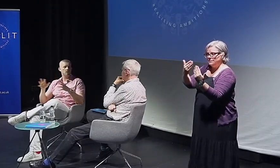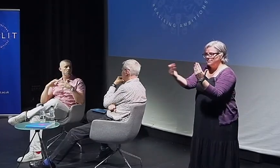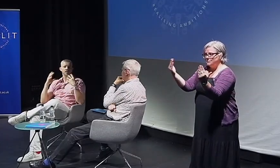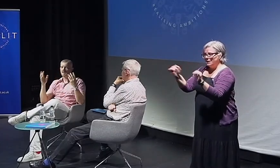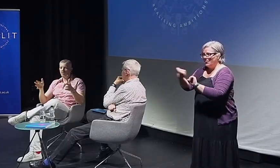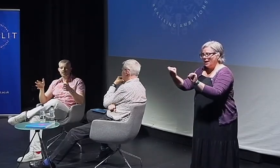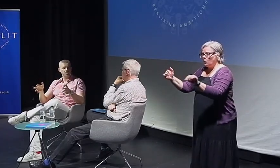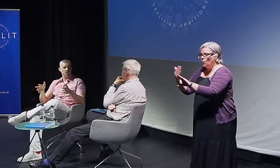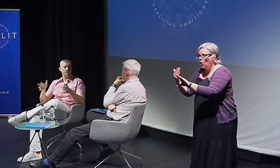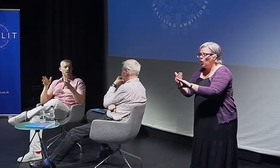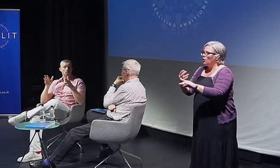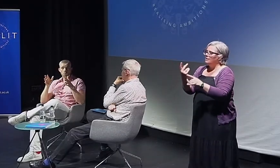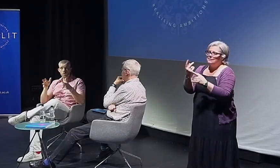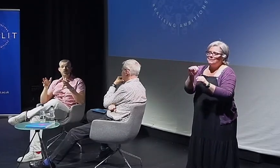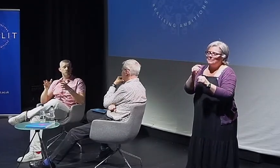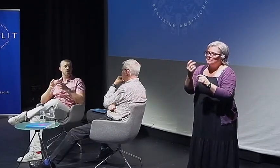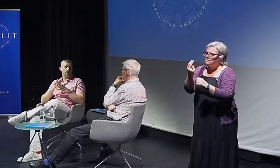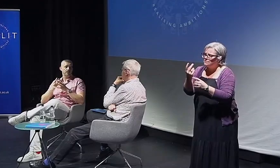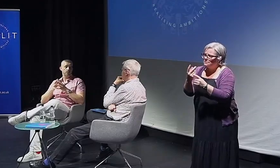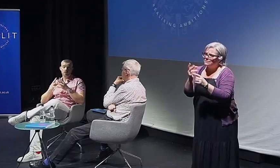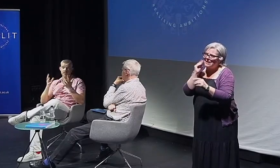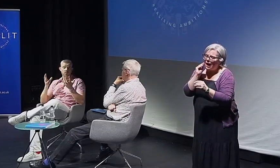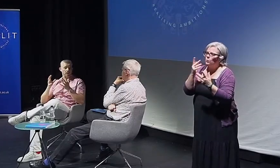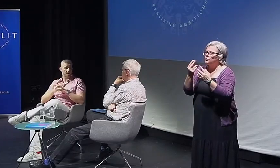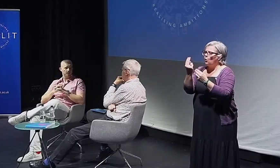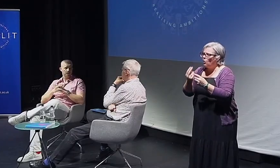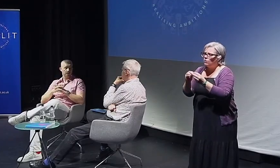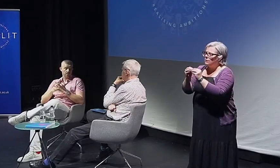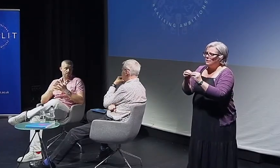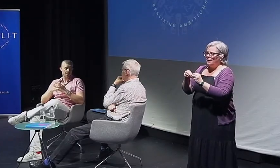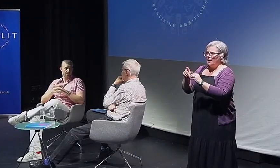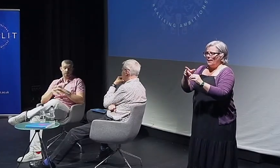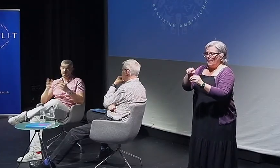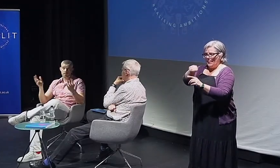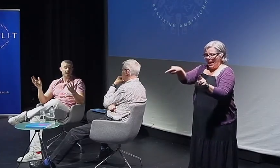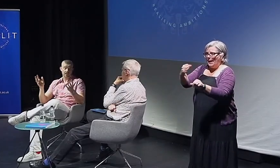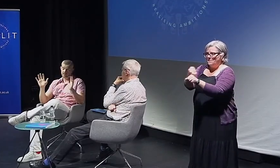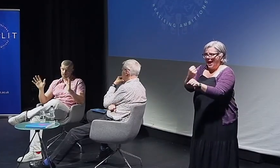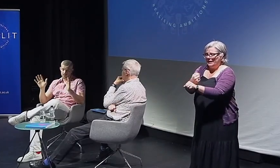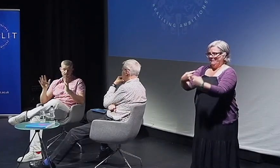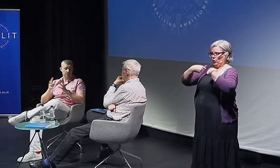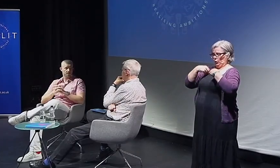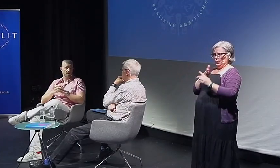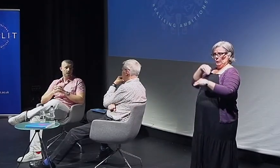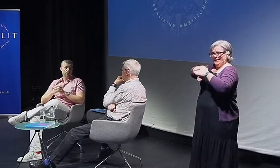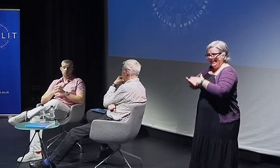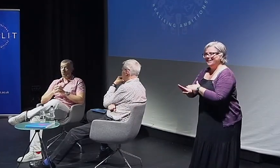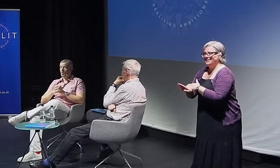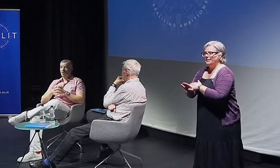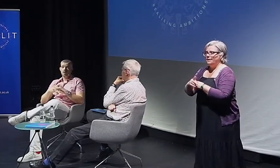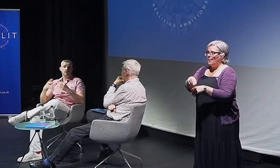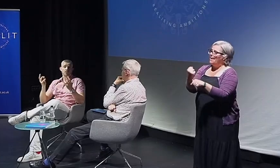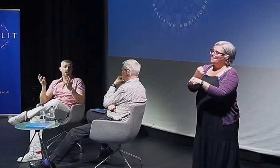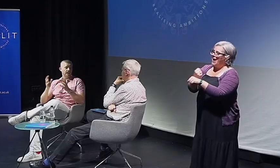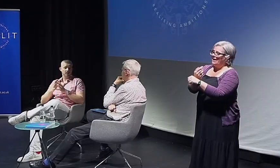on video or is sound inside wants you to experience their work because they want to connect to you. That's what they're making it for. They're not making it, if they're good artists,